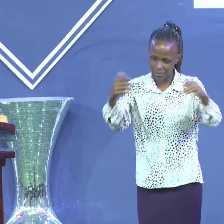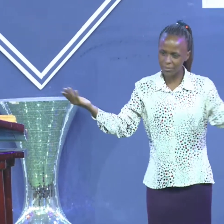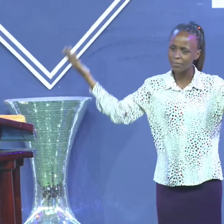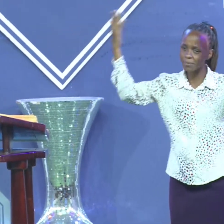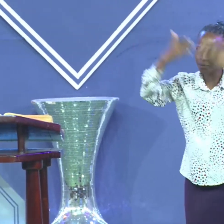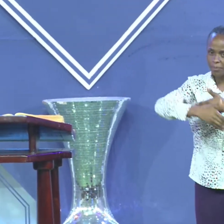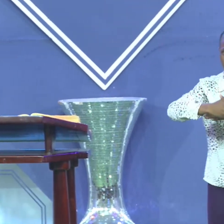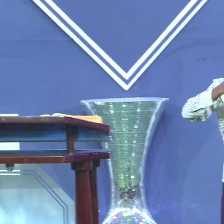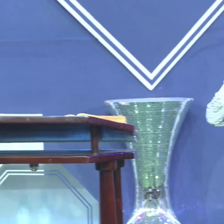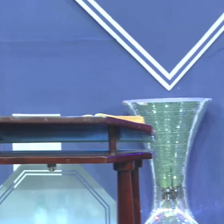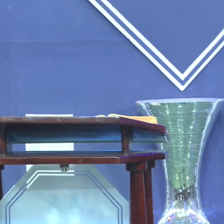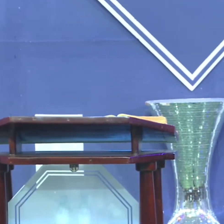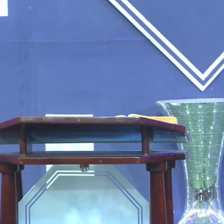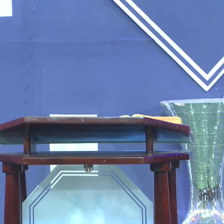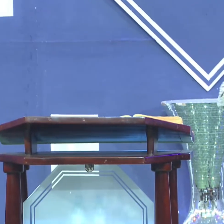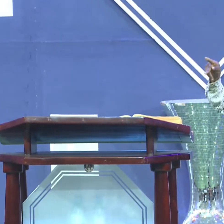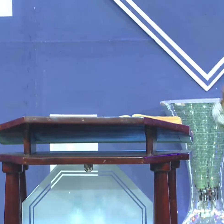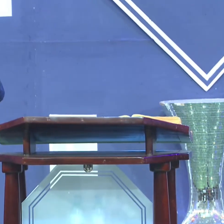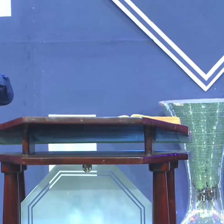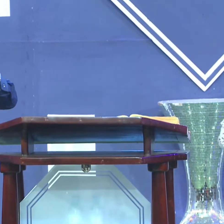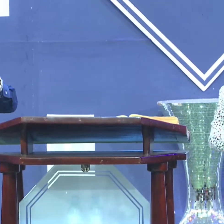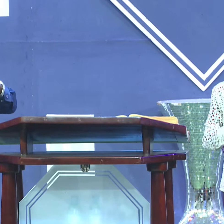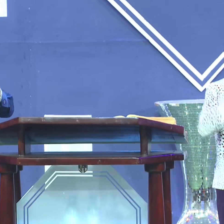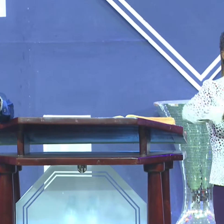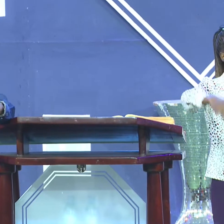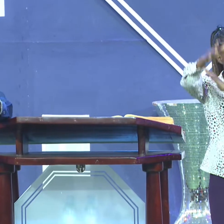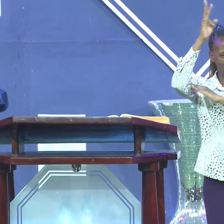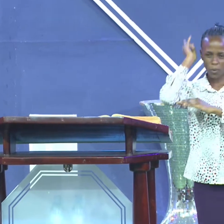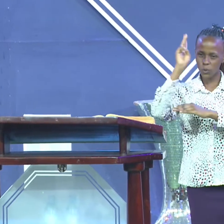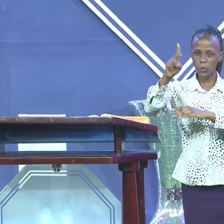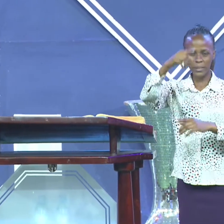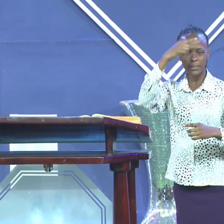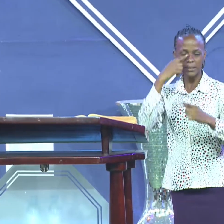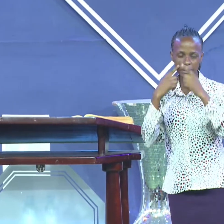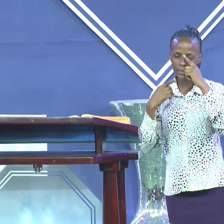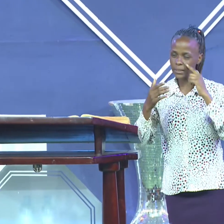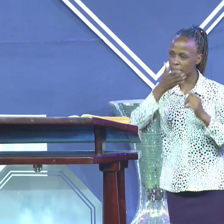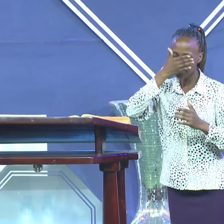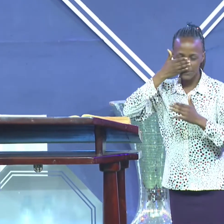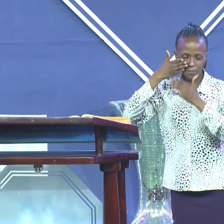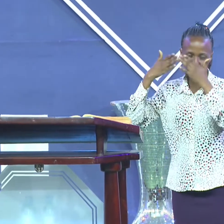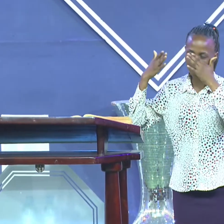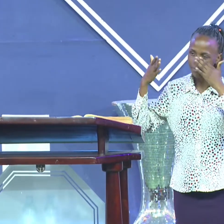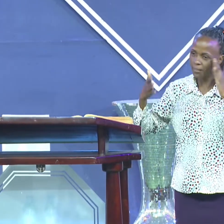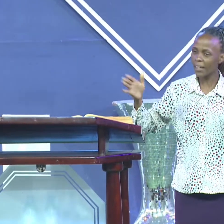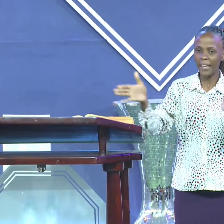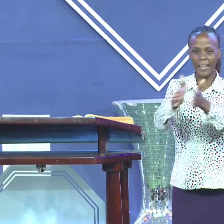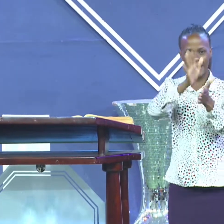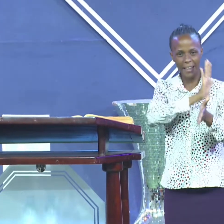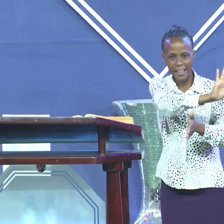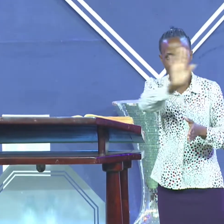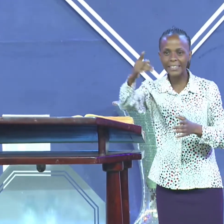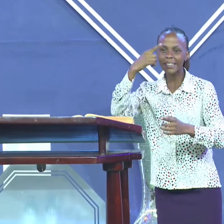this night, there are people that God is going to wipe their tears away from